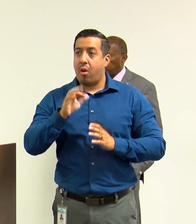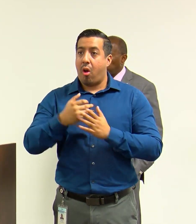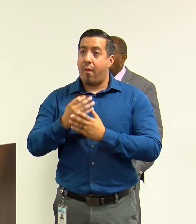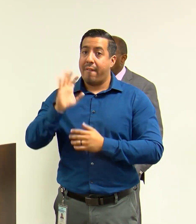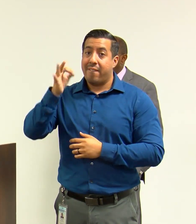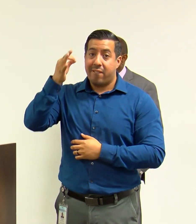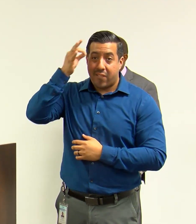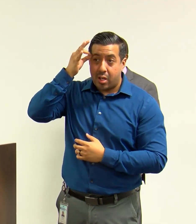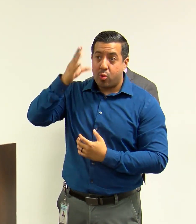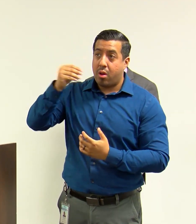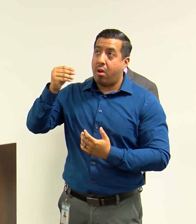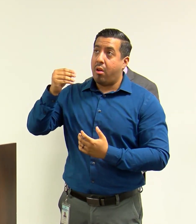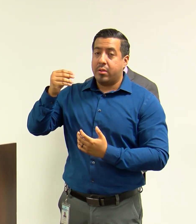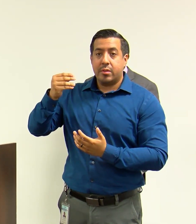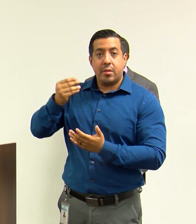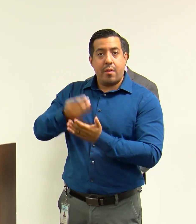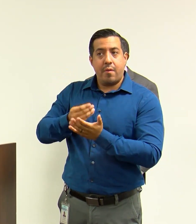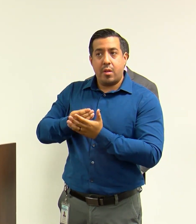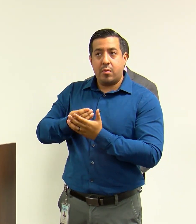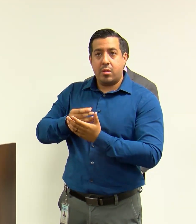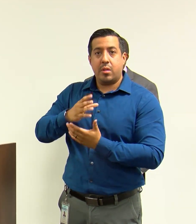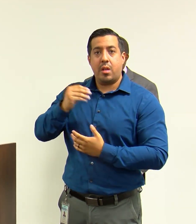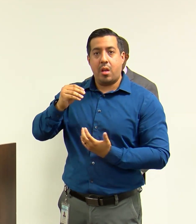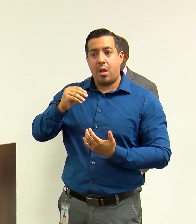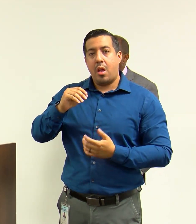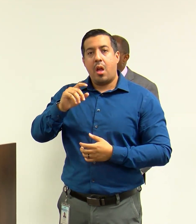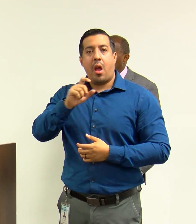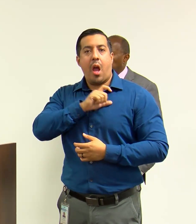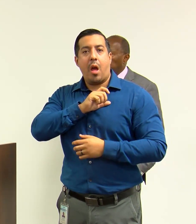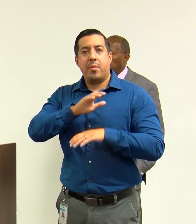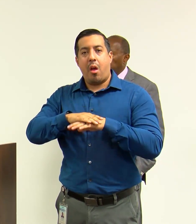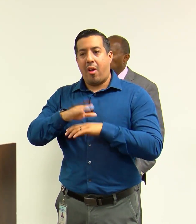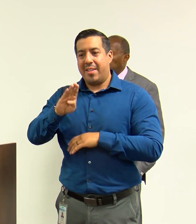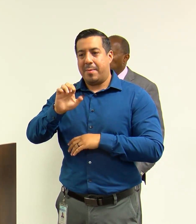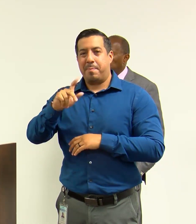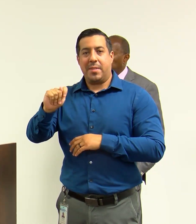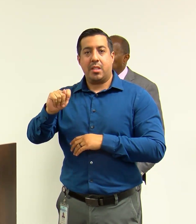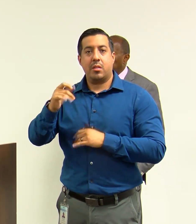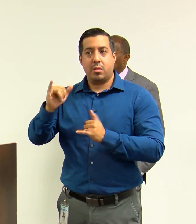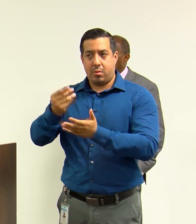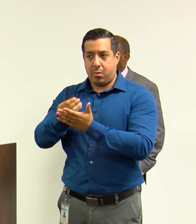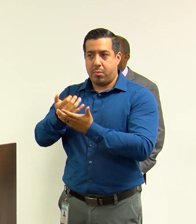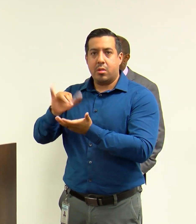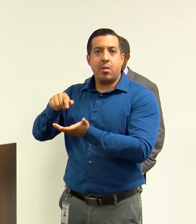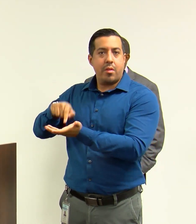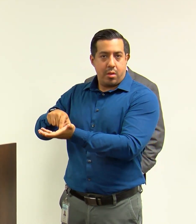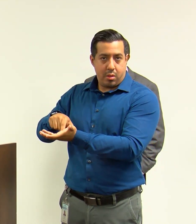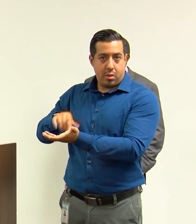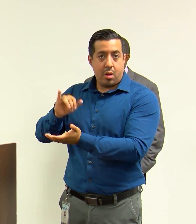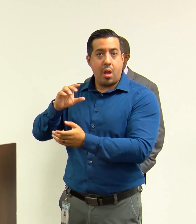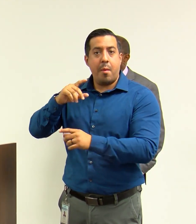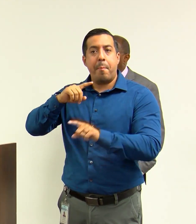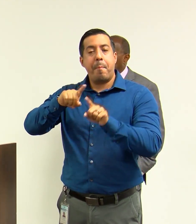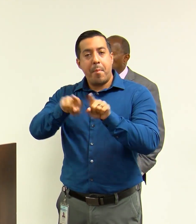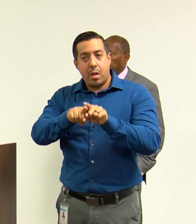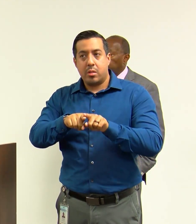funding, the cops on the beat, which is funding that still exists, but more importantly, the